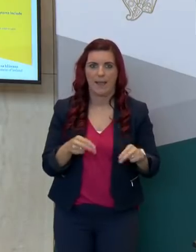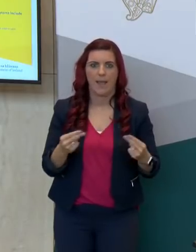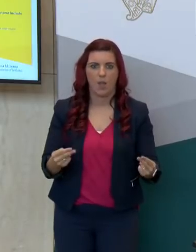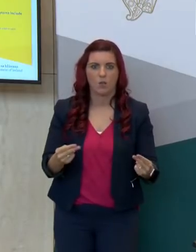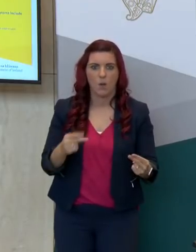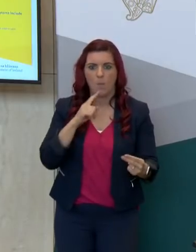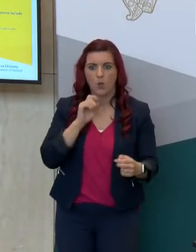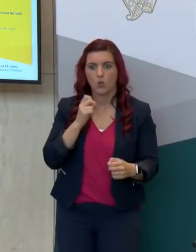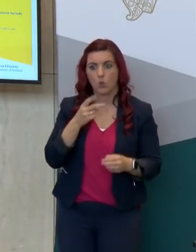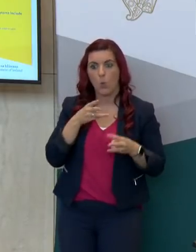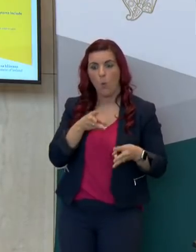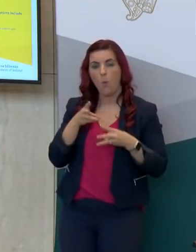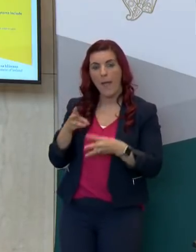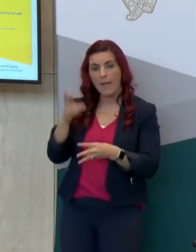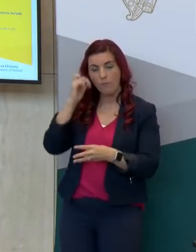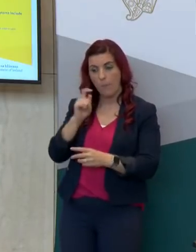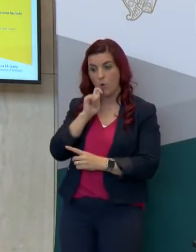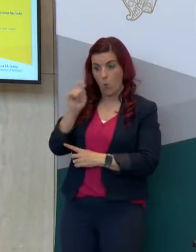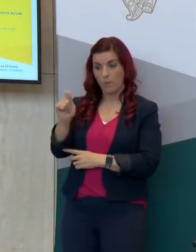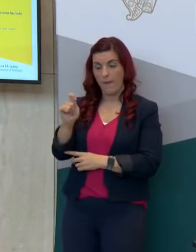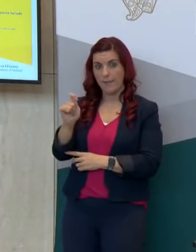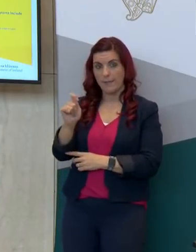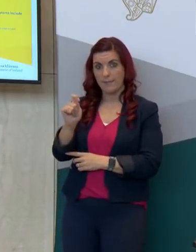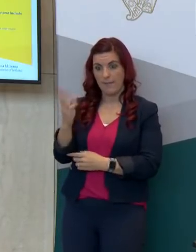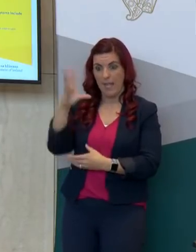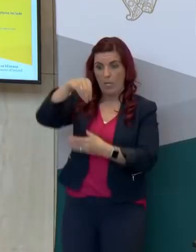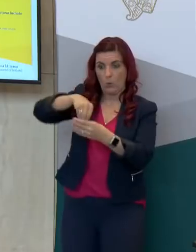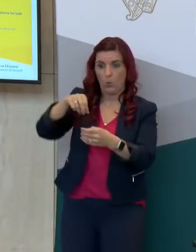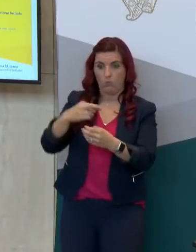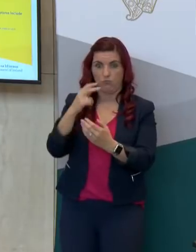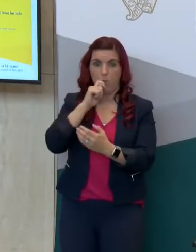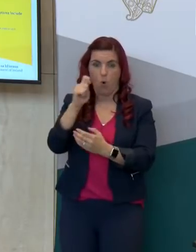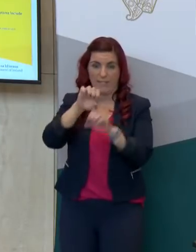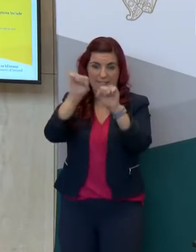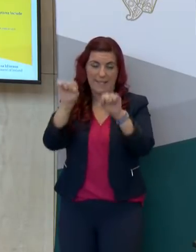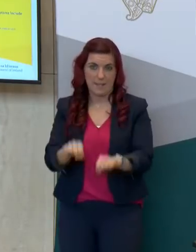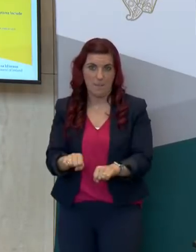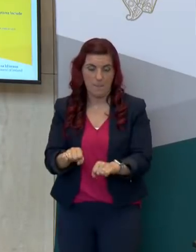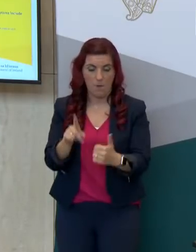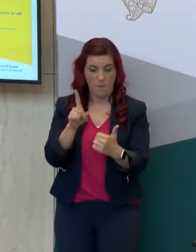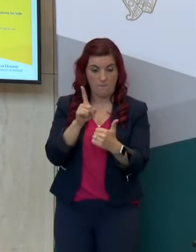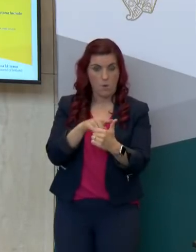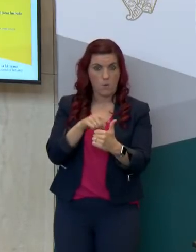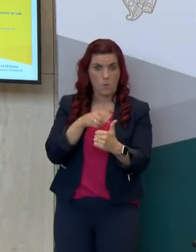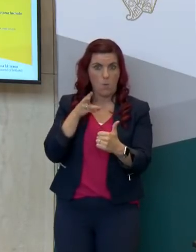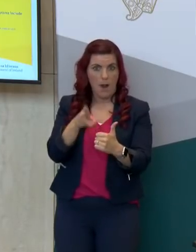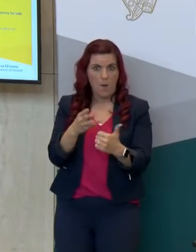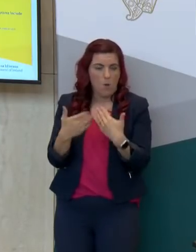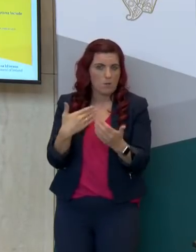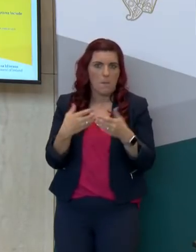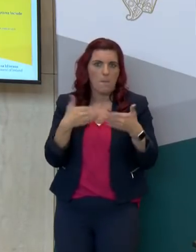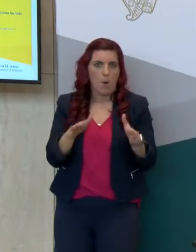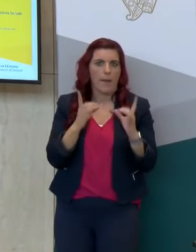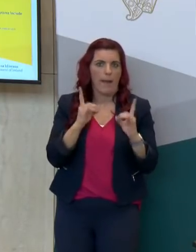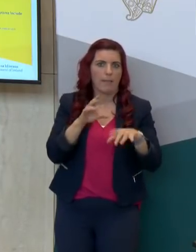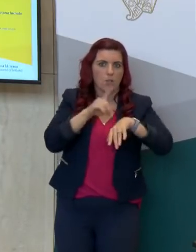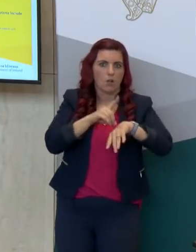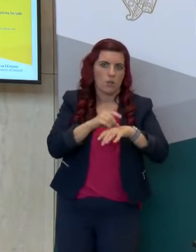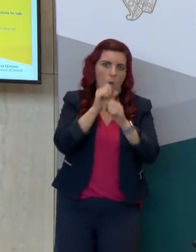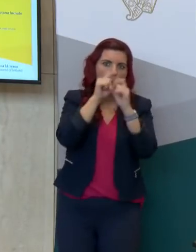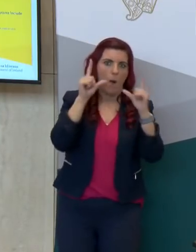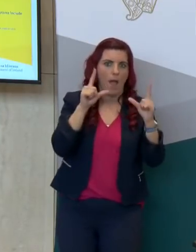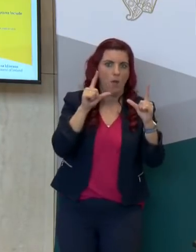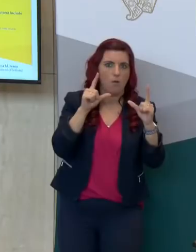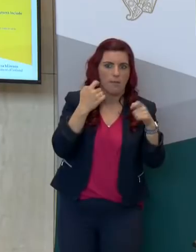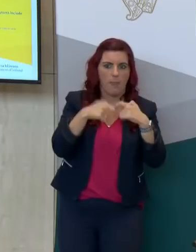ways in which deaths get notified into the reporting system that we report. So the first is that our public health doctors are aware of them as part